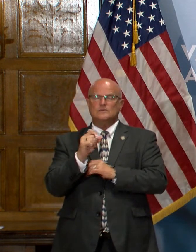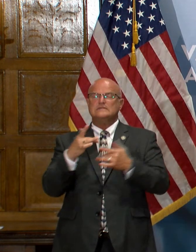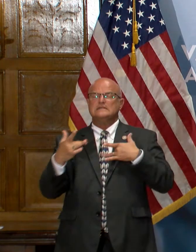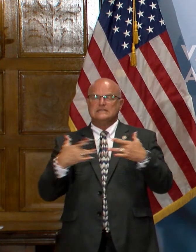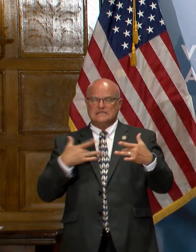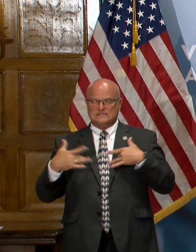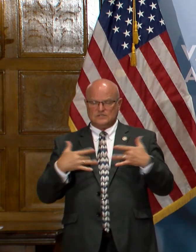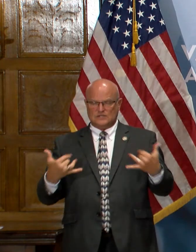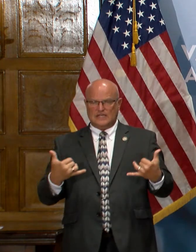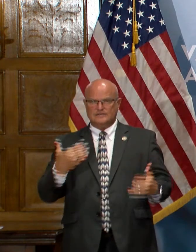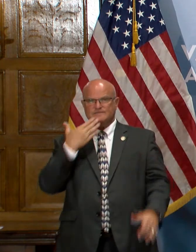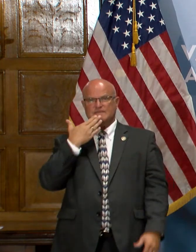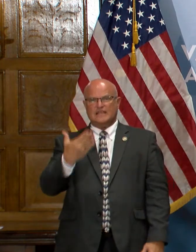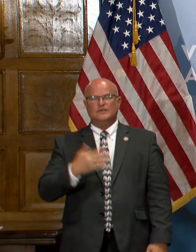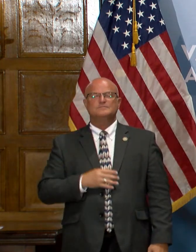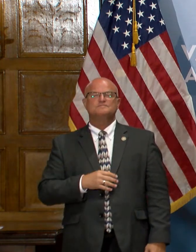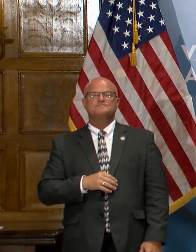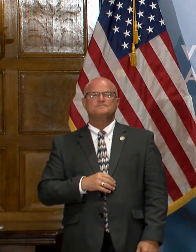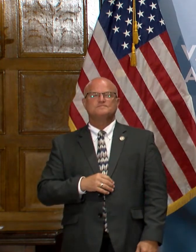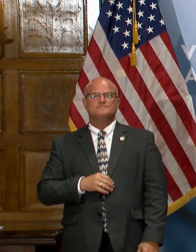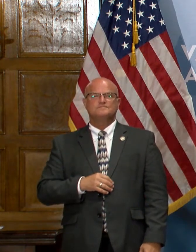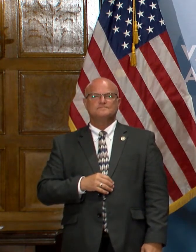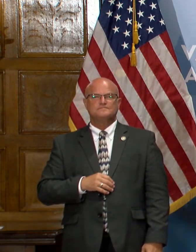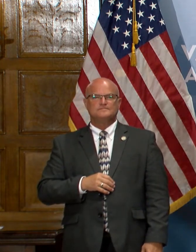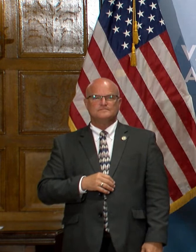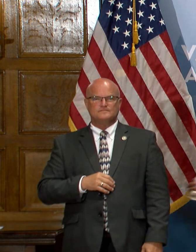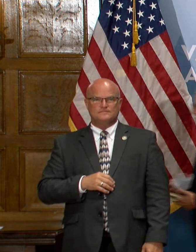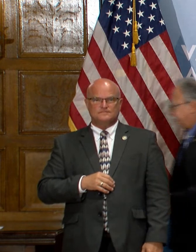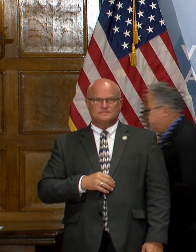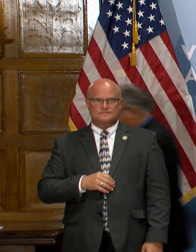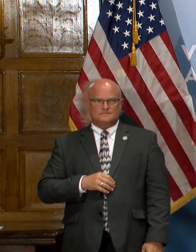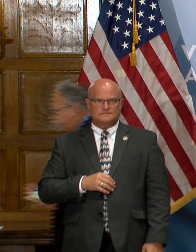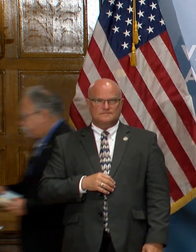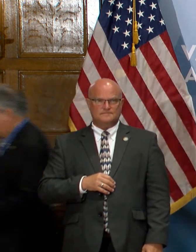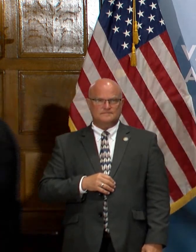concerned. Thank you very much, Governor. Secretary Key.